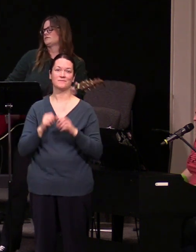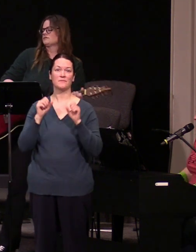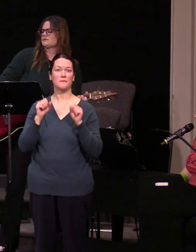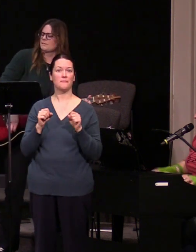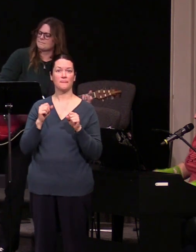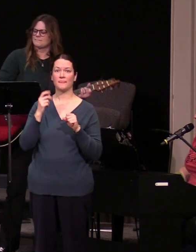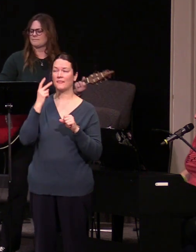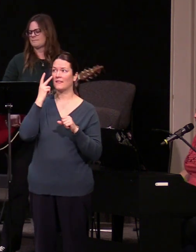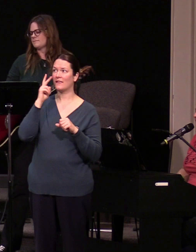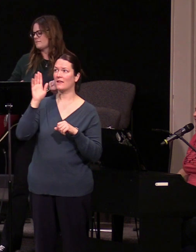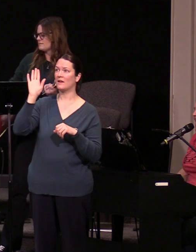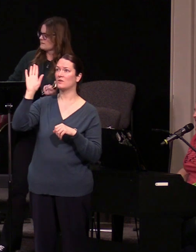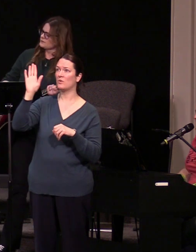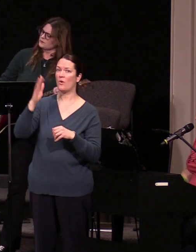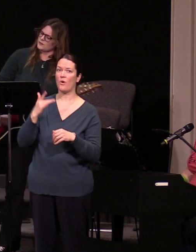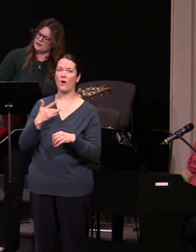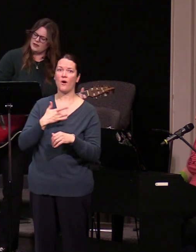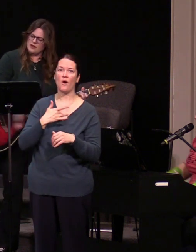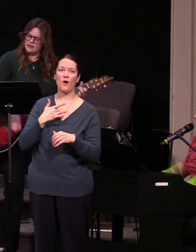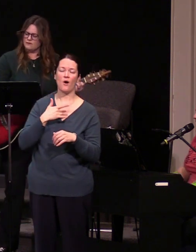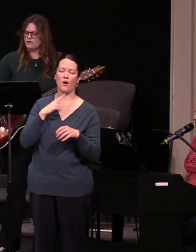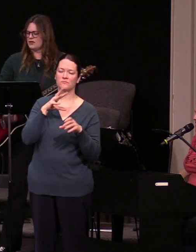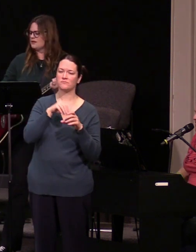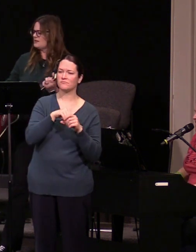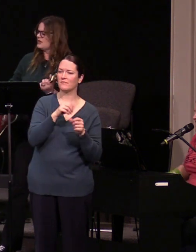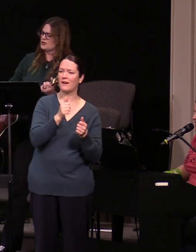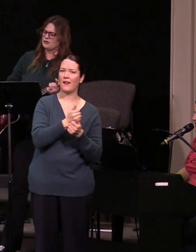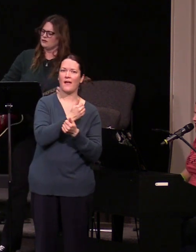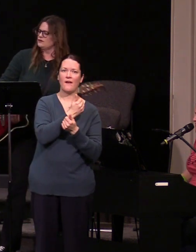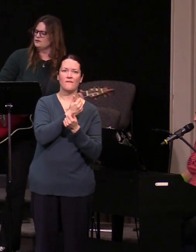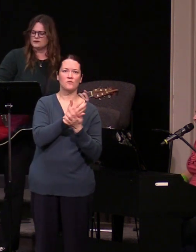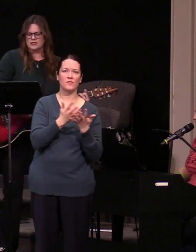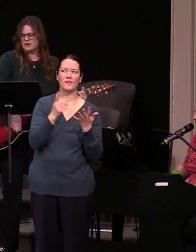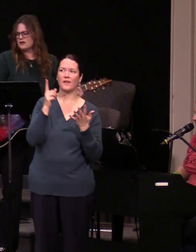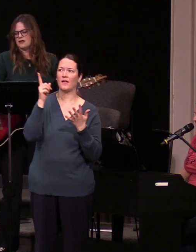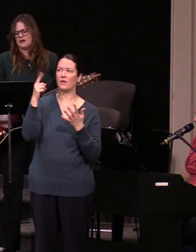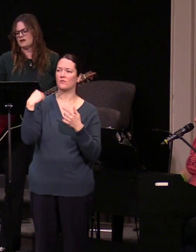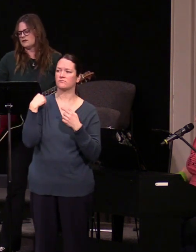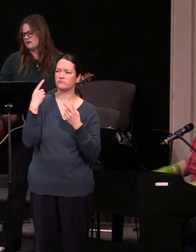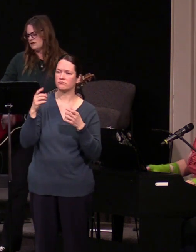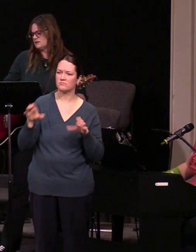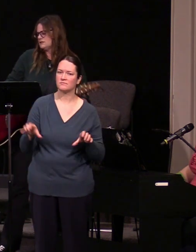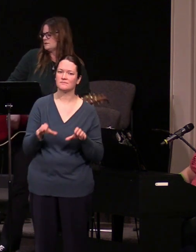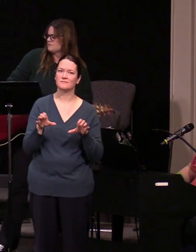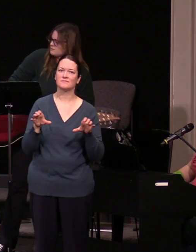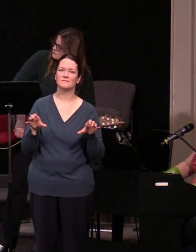I can see your heart in everything you've